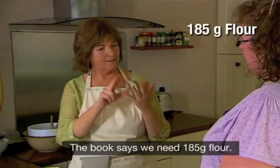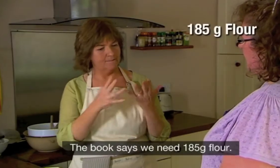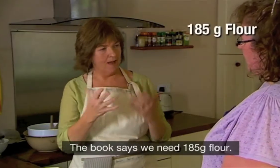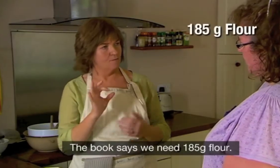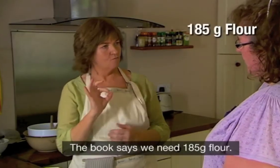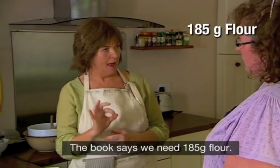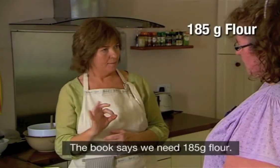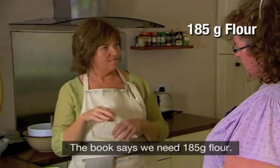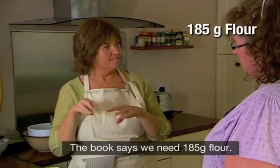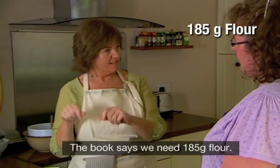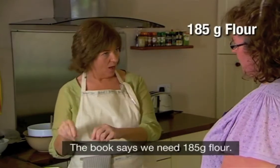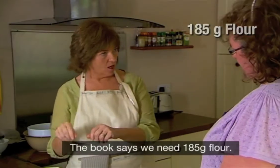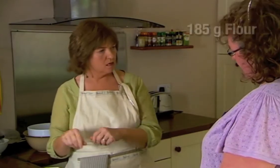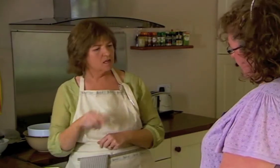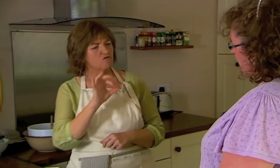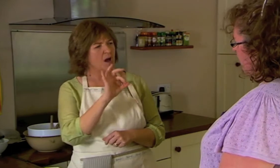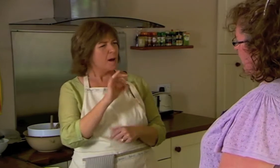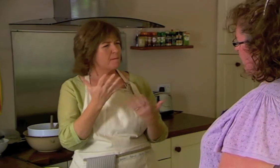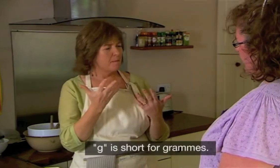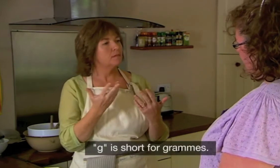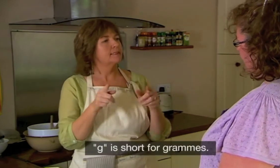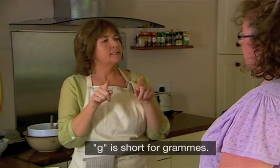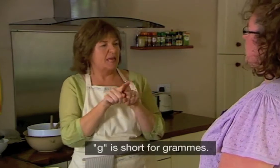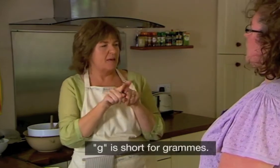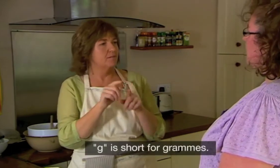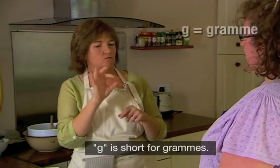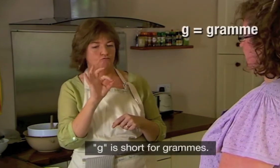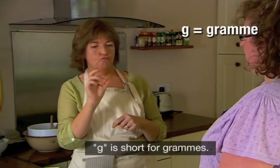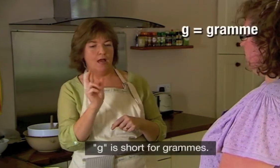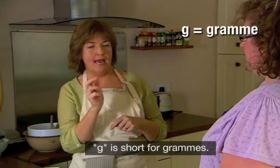185 grams of flour. G is short for grams.